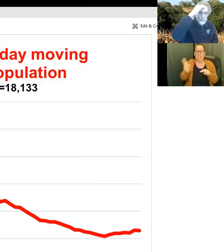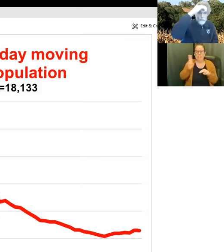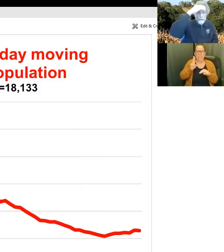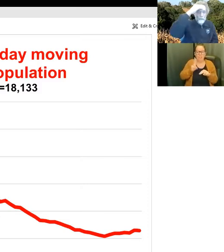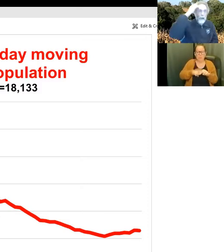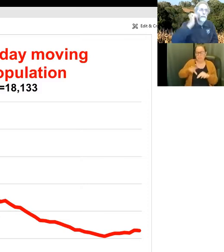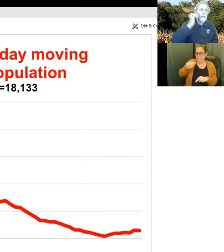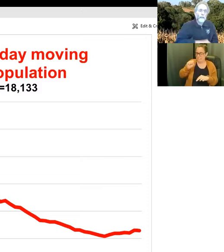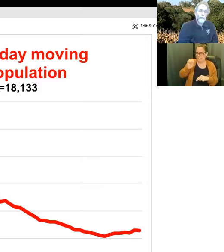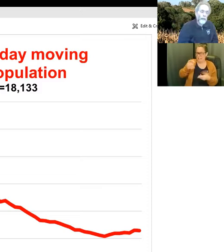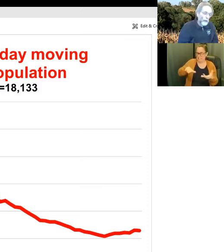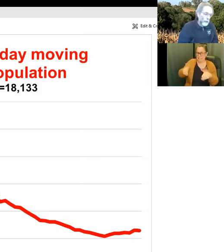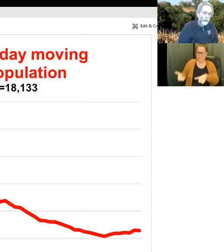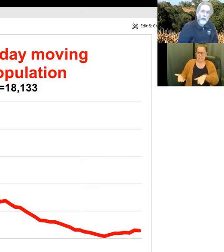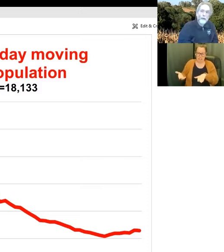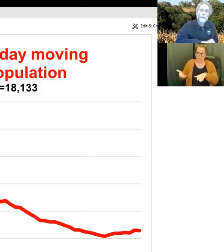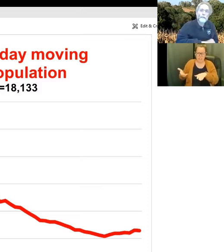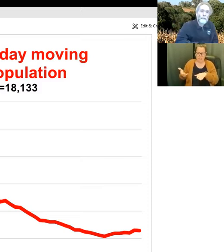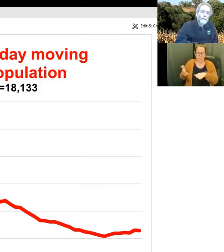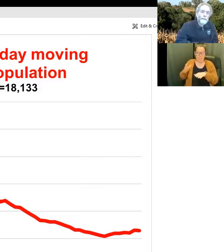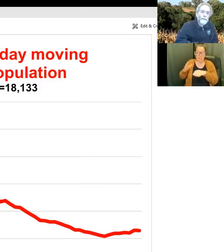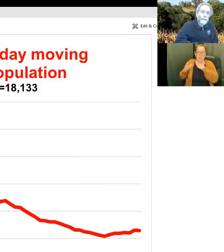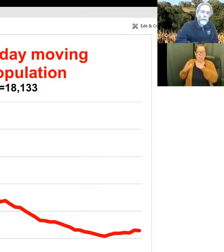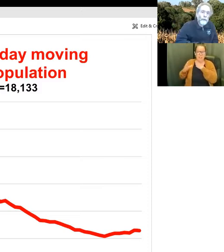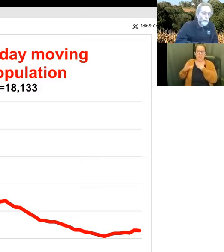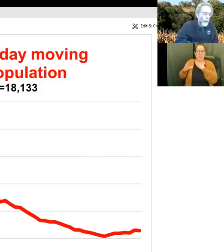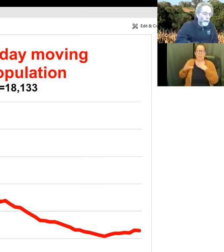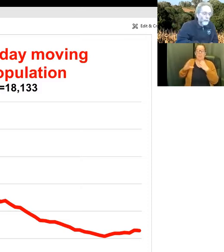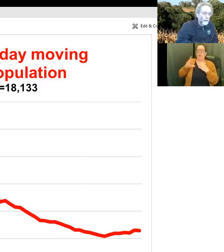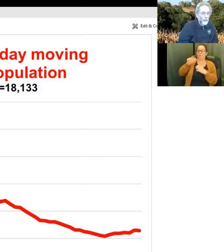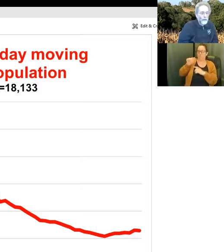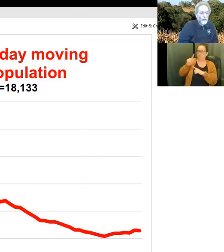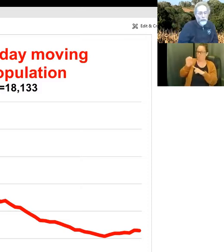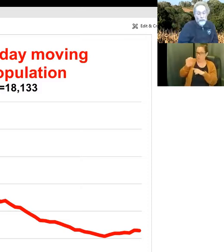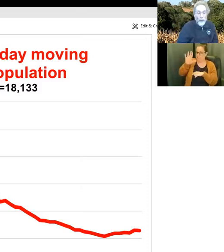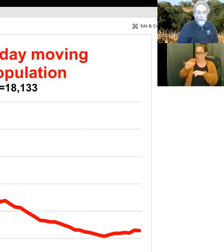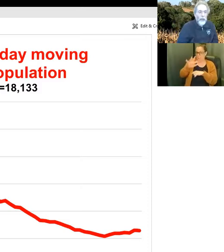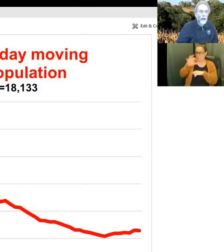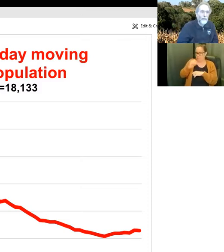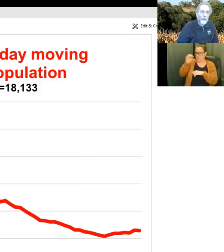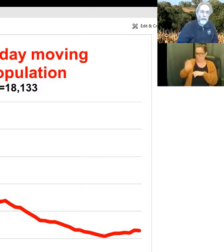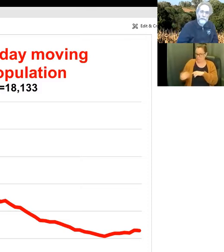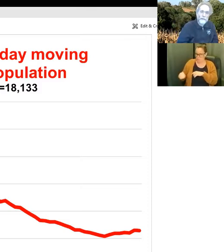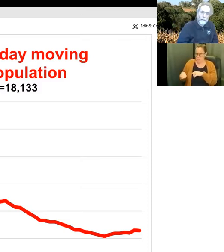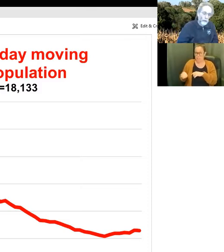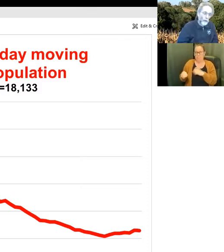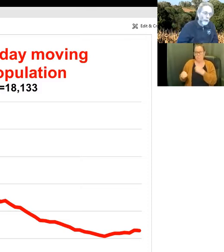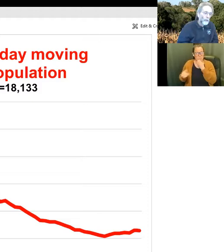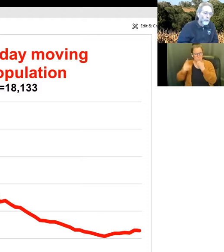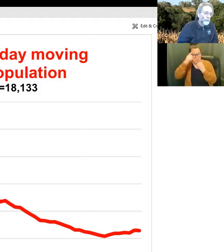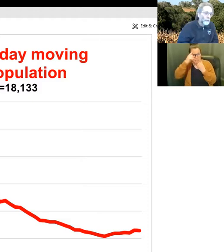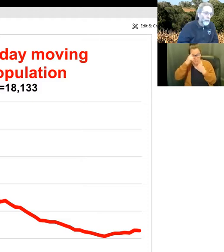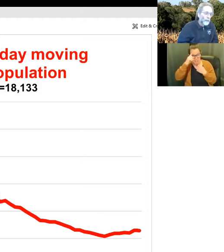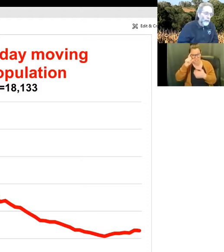rate by as much as 50%. So any consideration that it's time to back off on